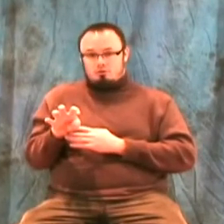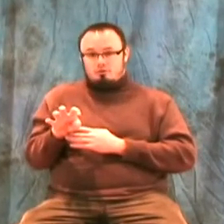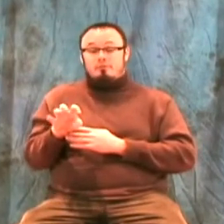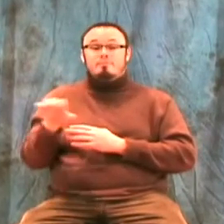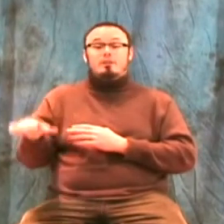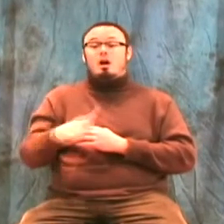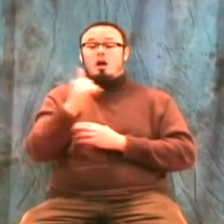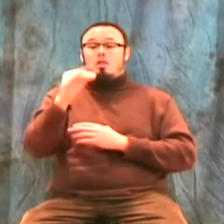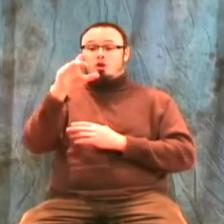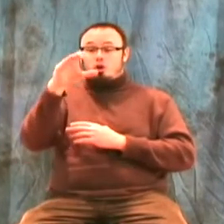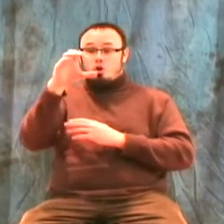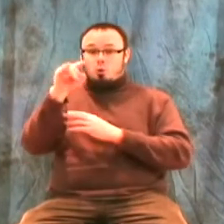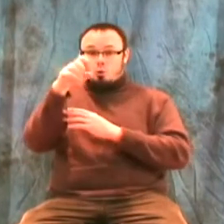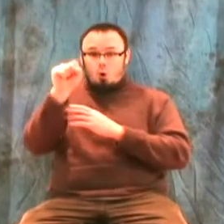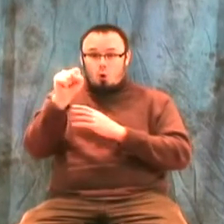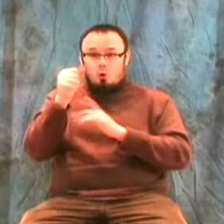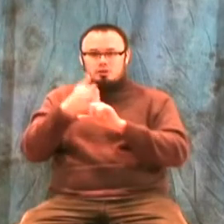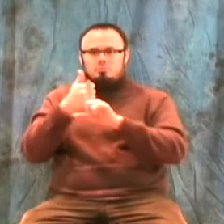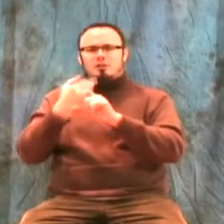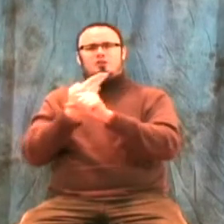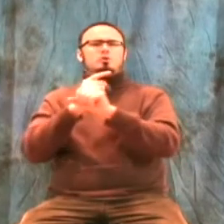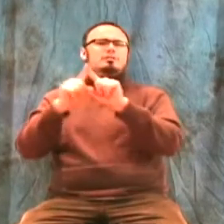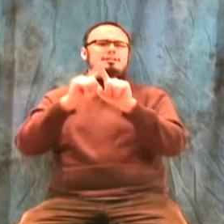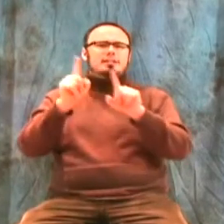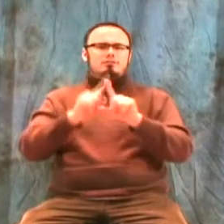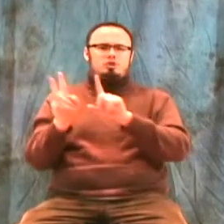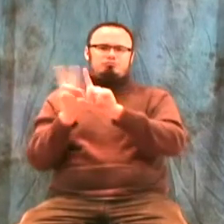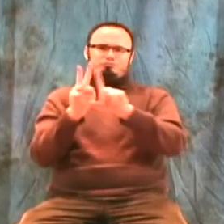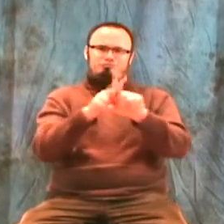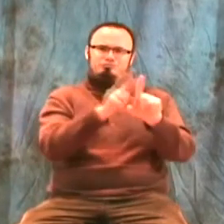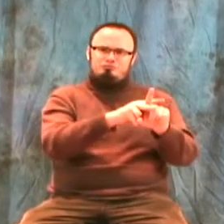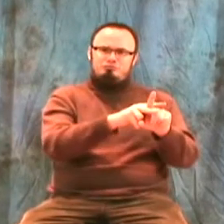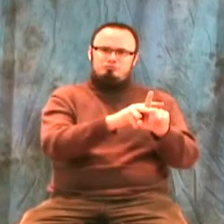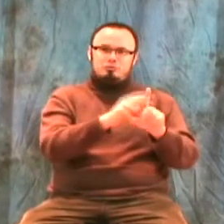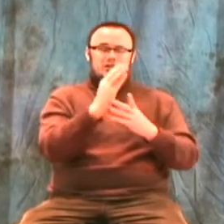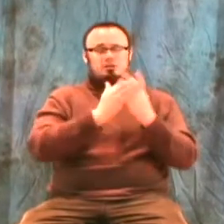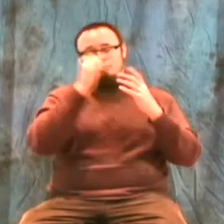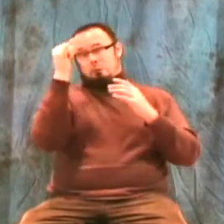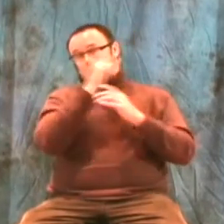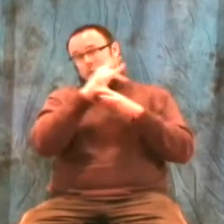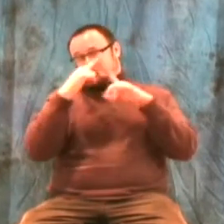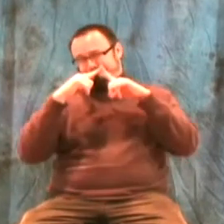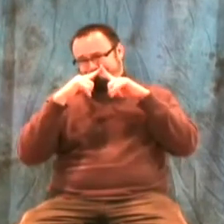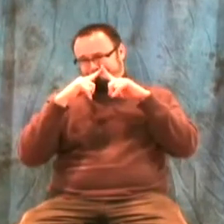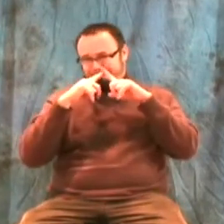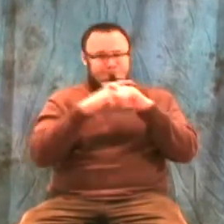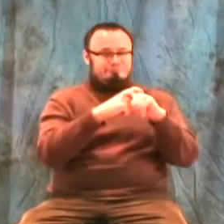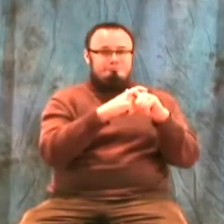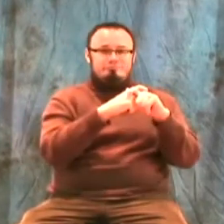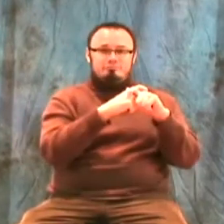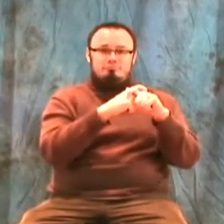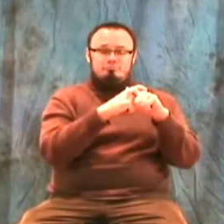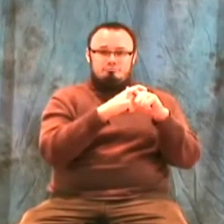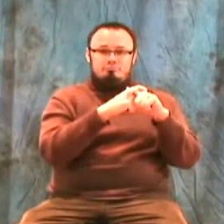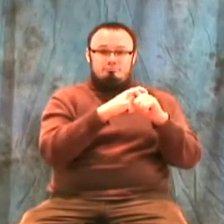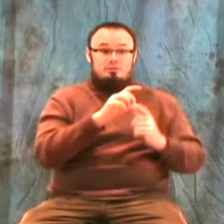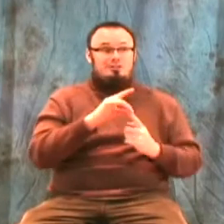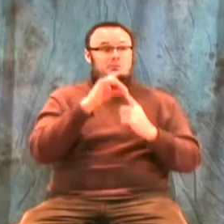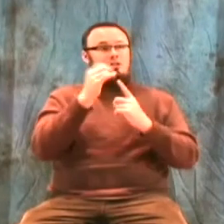There are other codes that assign different values to the letters, some of which are amazingly complex, especially considering